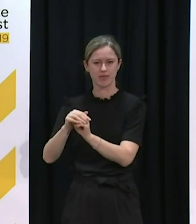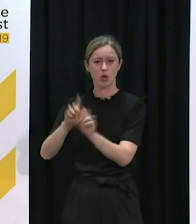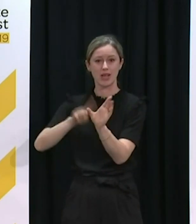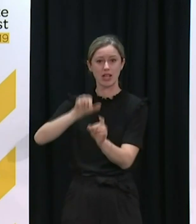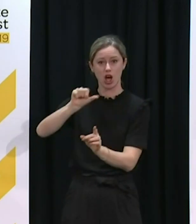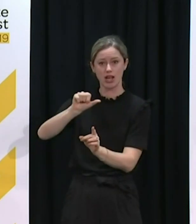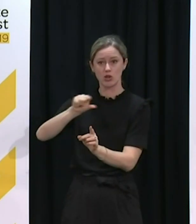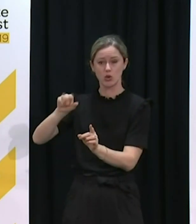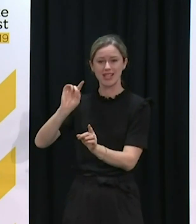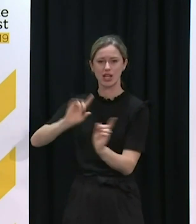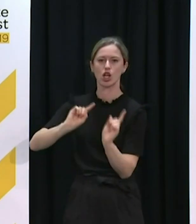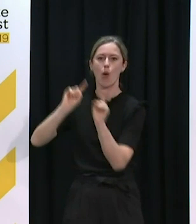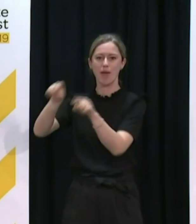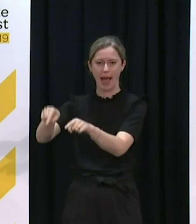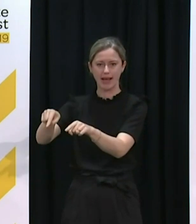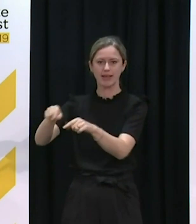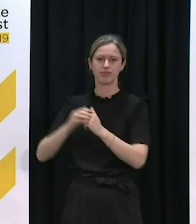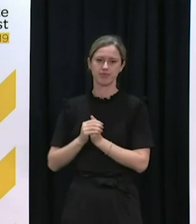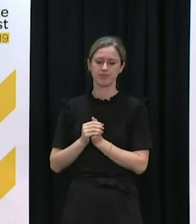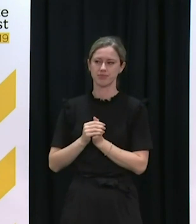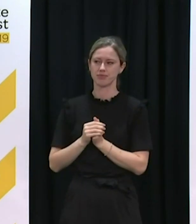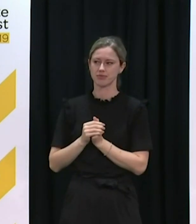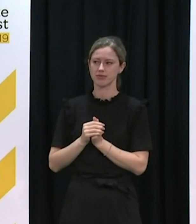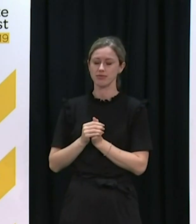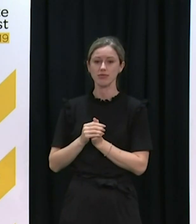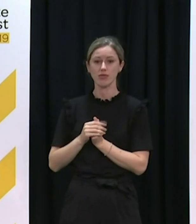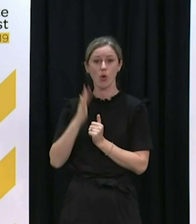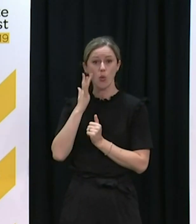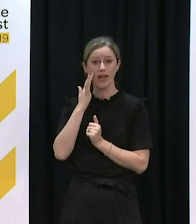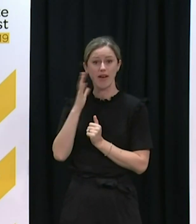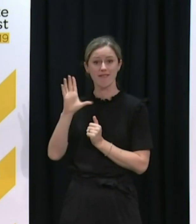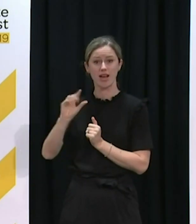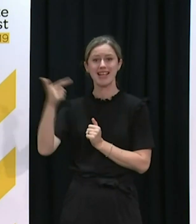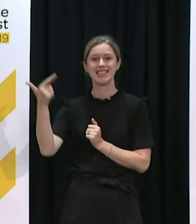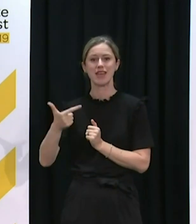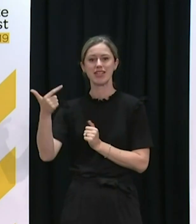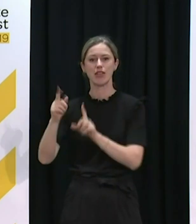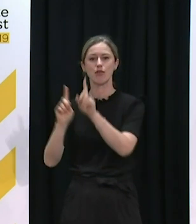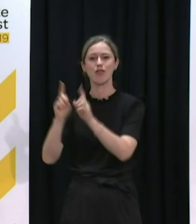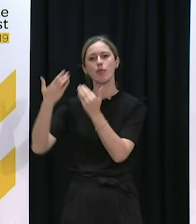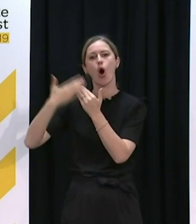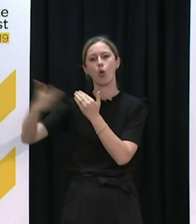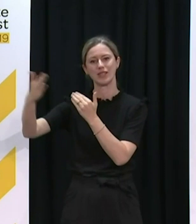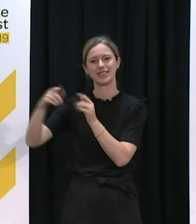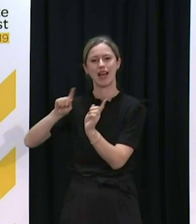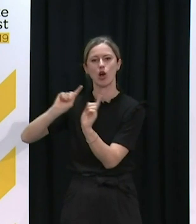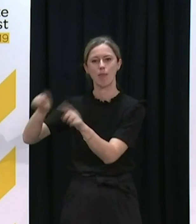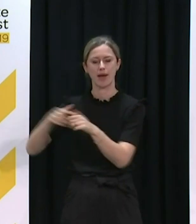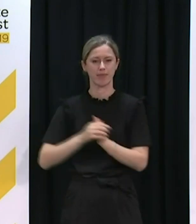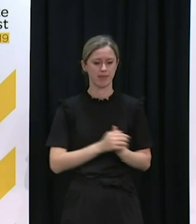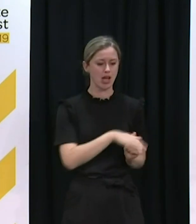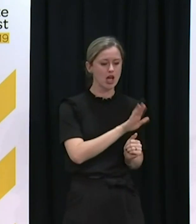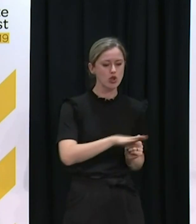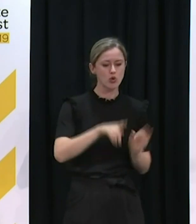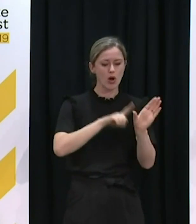13 students back, preparing for their exams. That can happen from the 17th of November. For children and